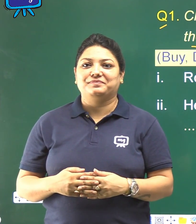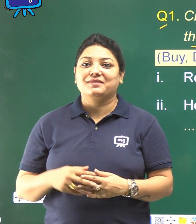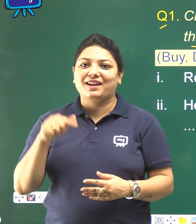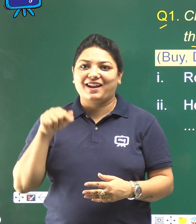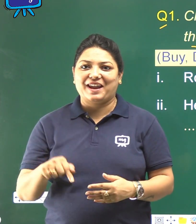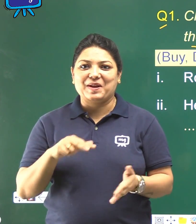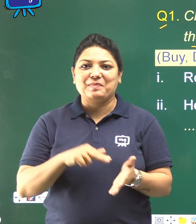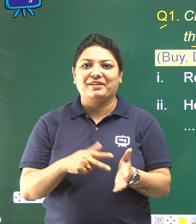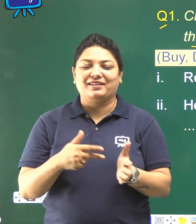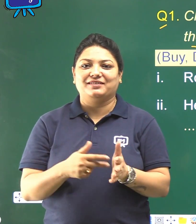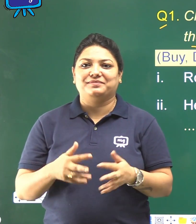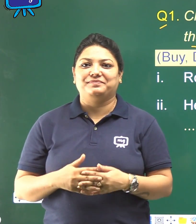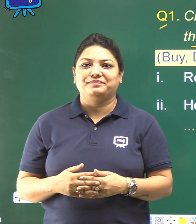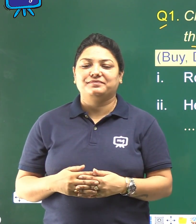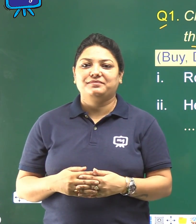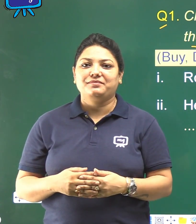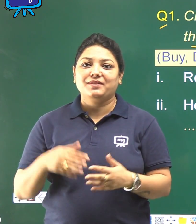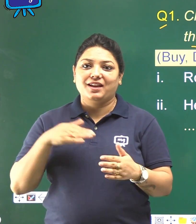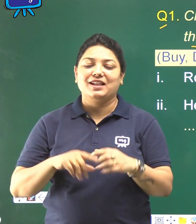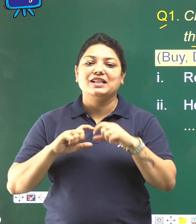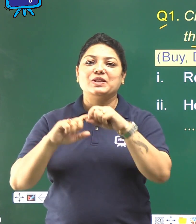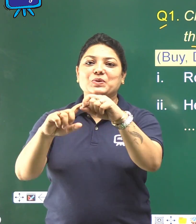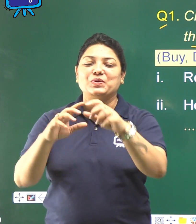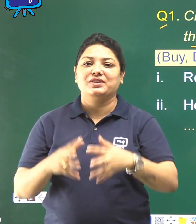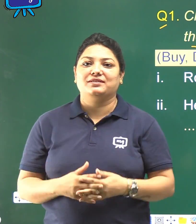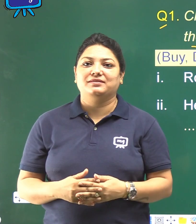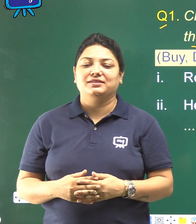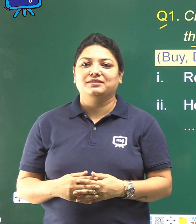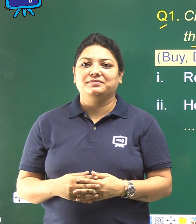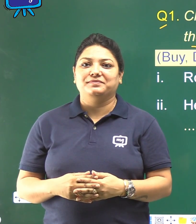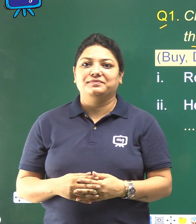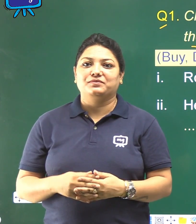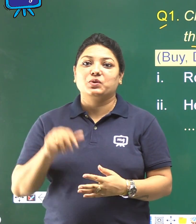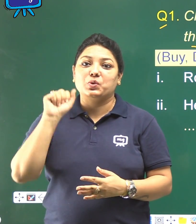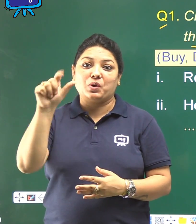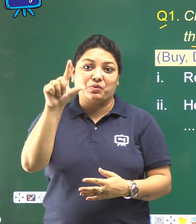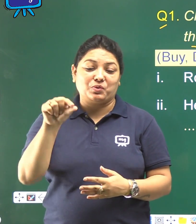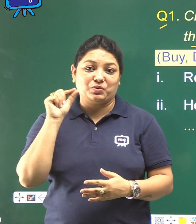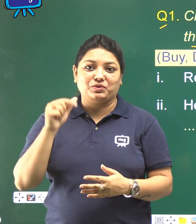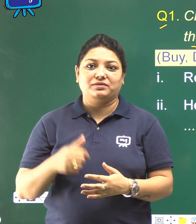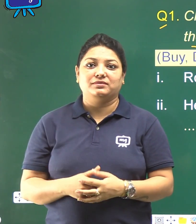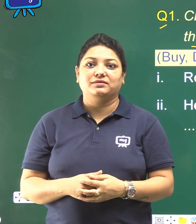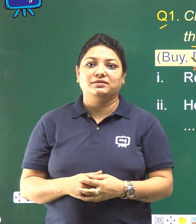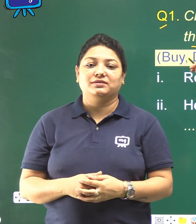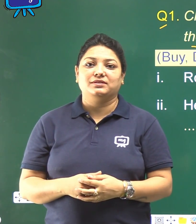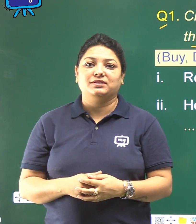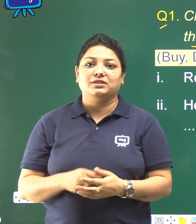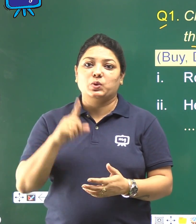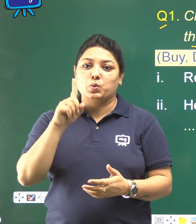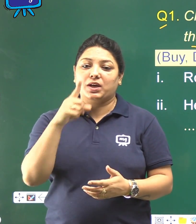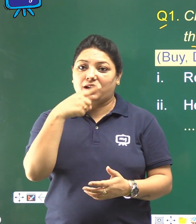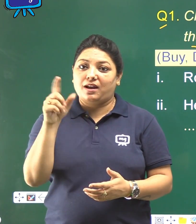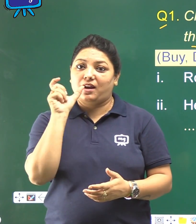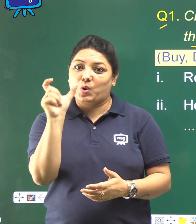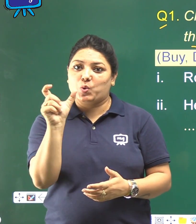It means in this question you have to choose one correct